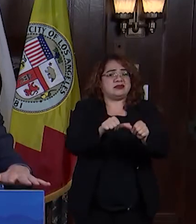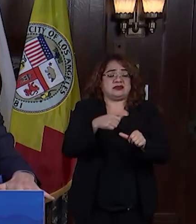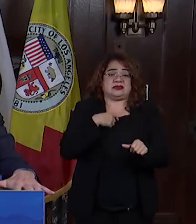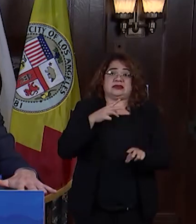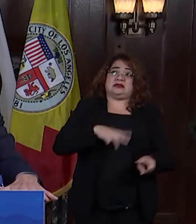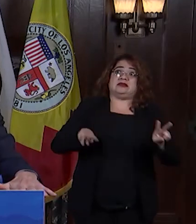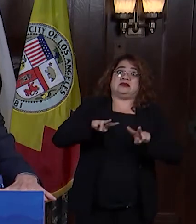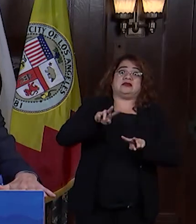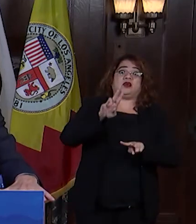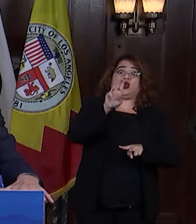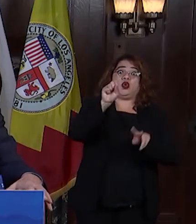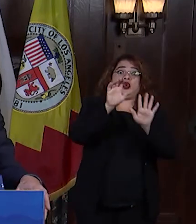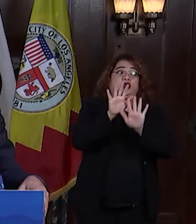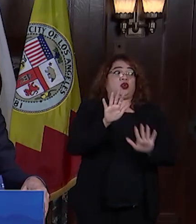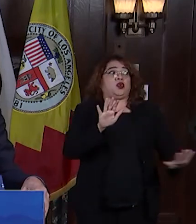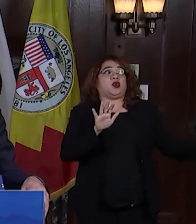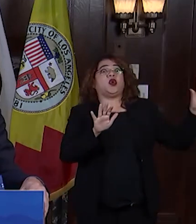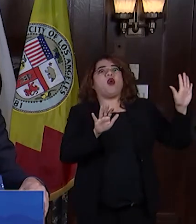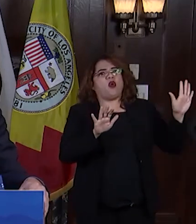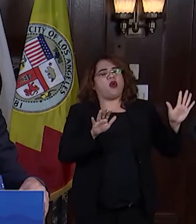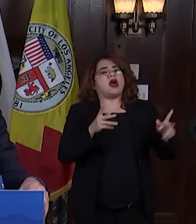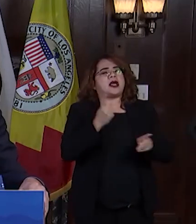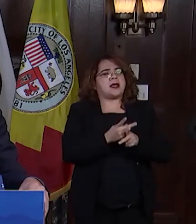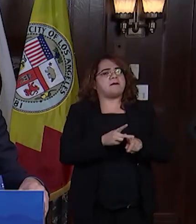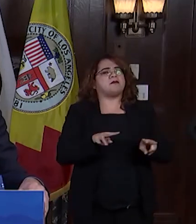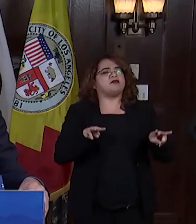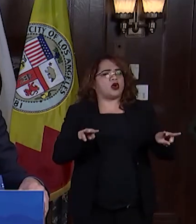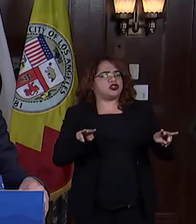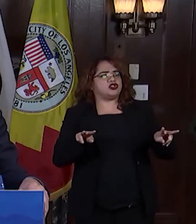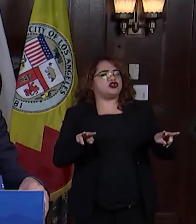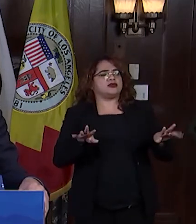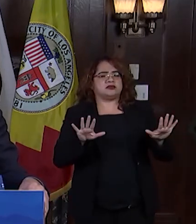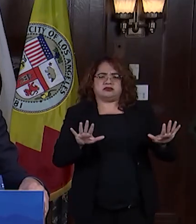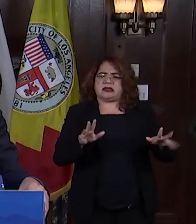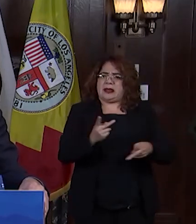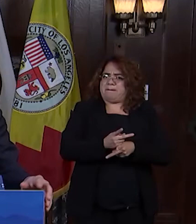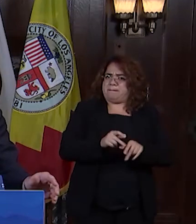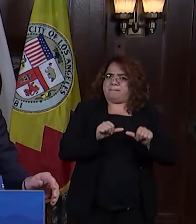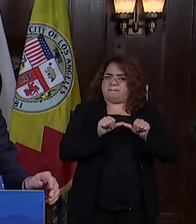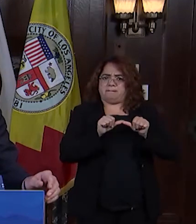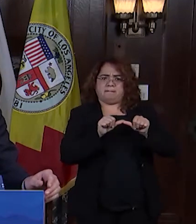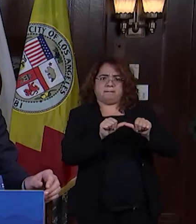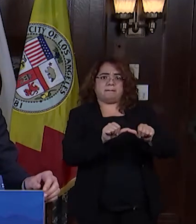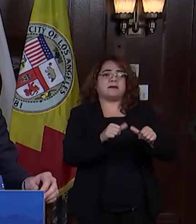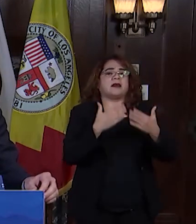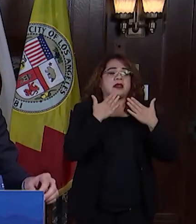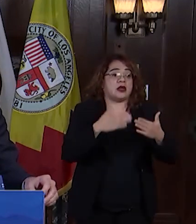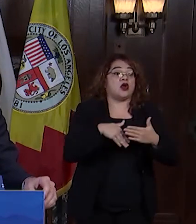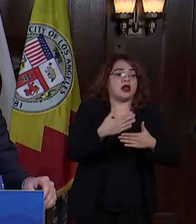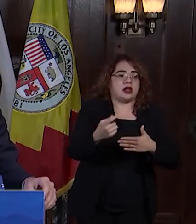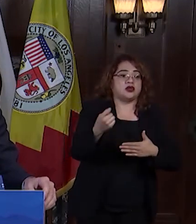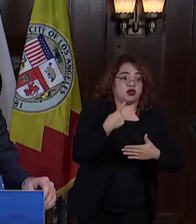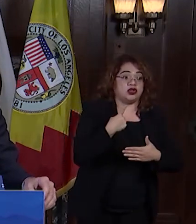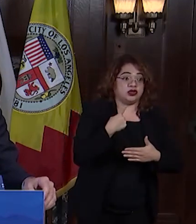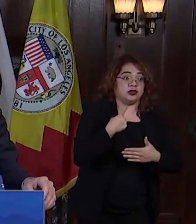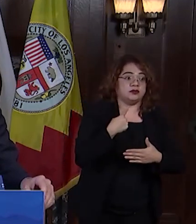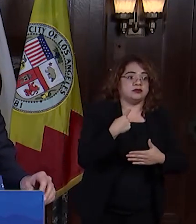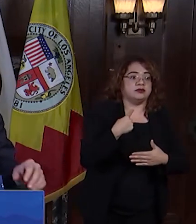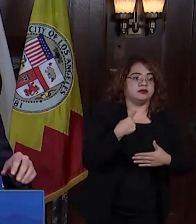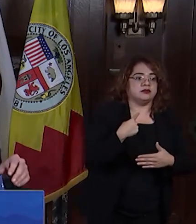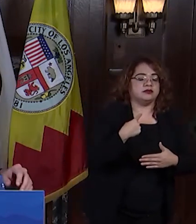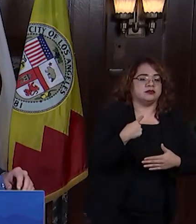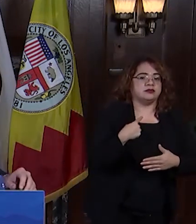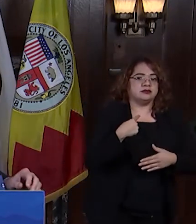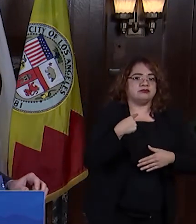think it's okay to hold where we are right now. Thank you. Next question, please. Thank you. We'll go to the